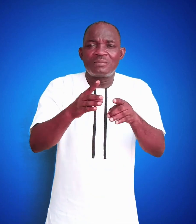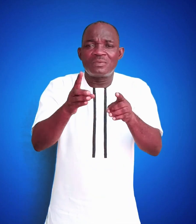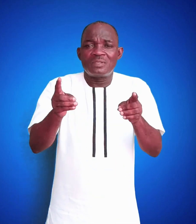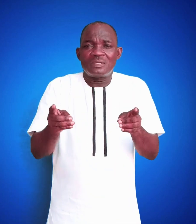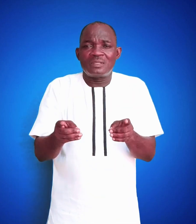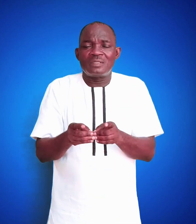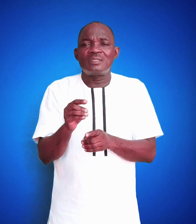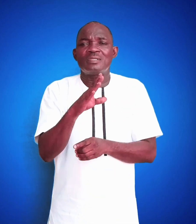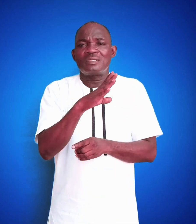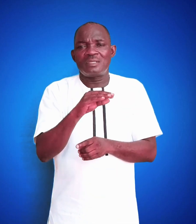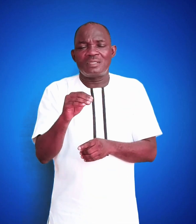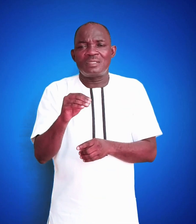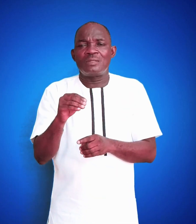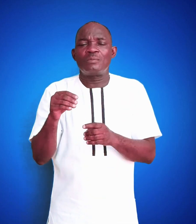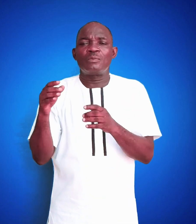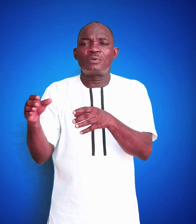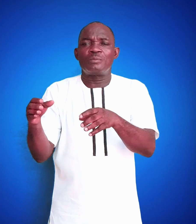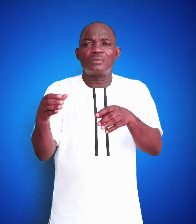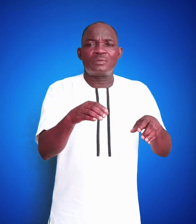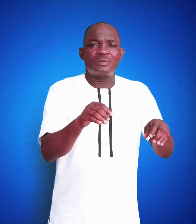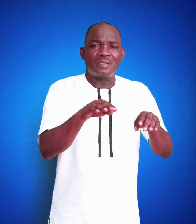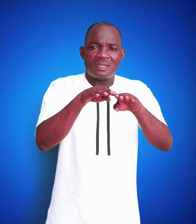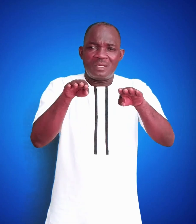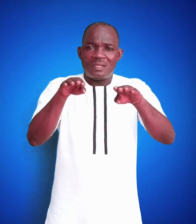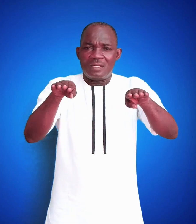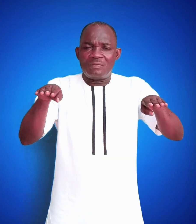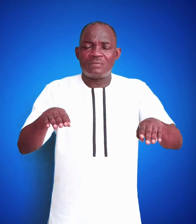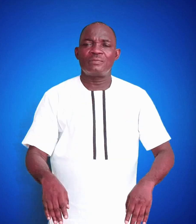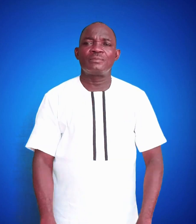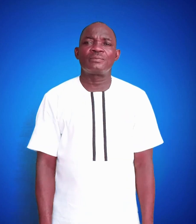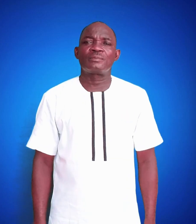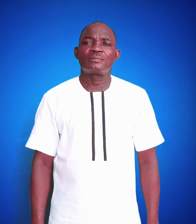district, and community levels.